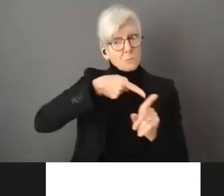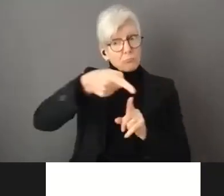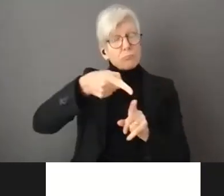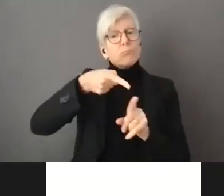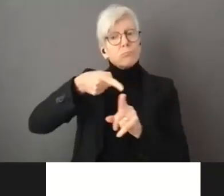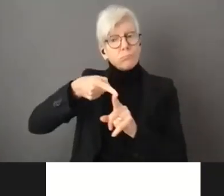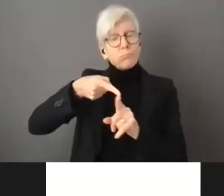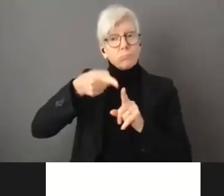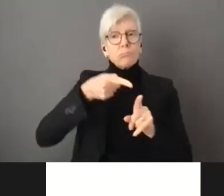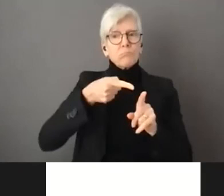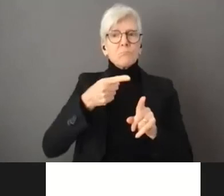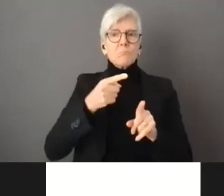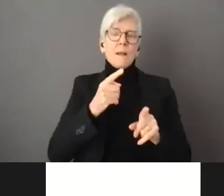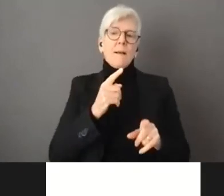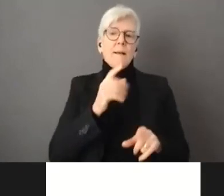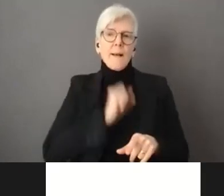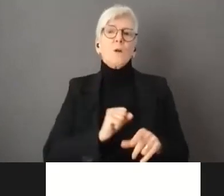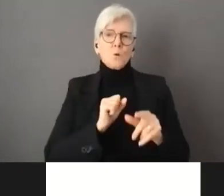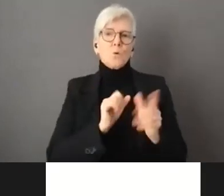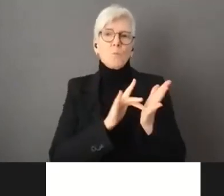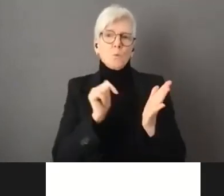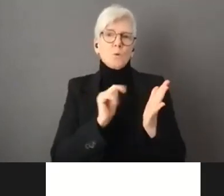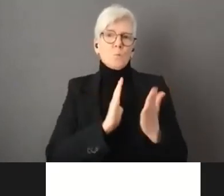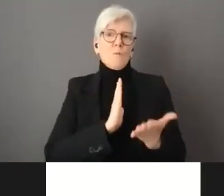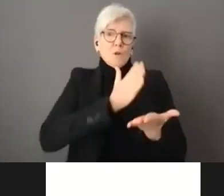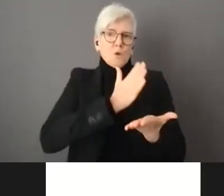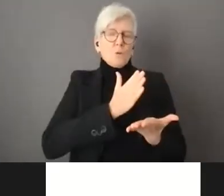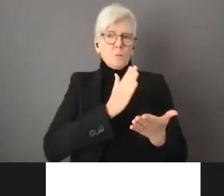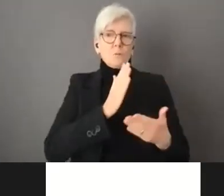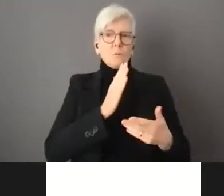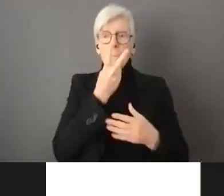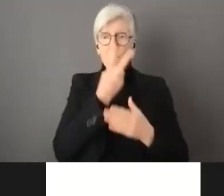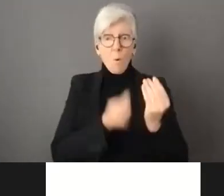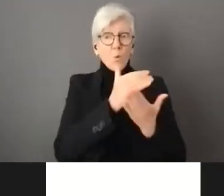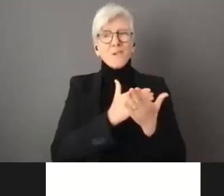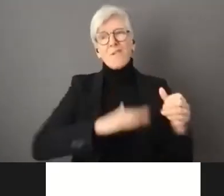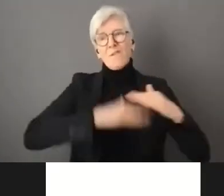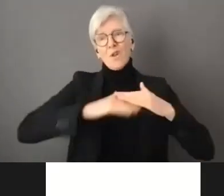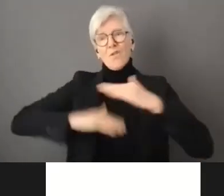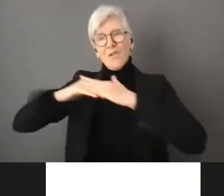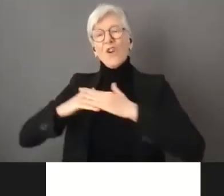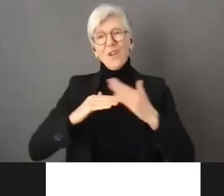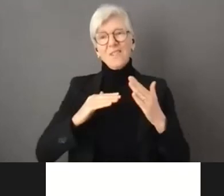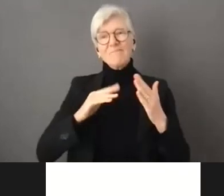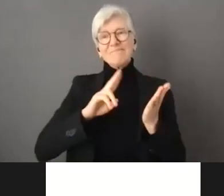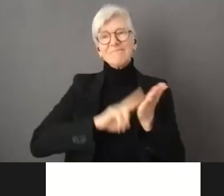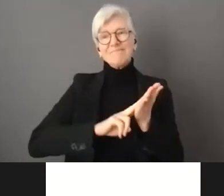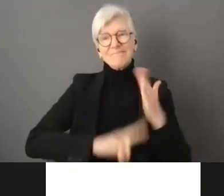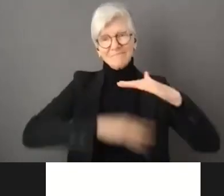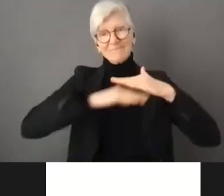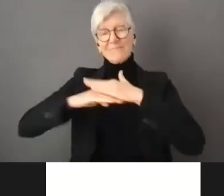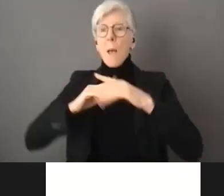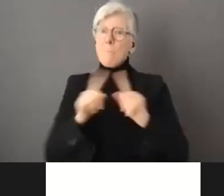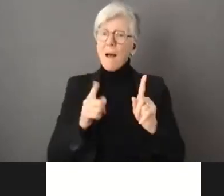elder abuse prevention. And while both dates are now sold out, I can promise you that we're already in the planning stages of the